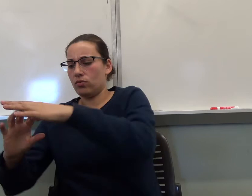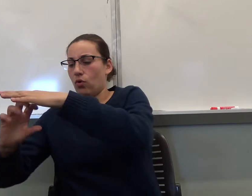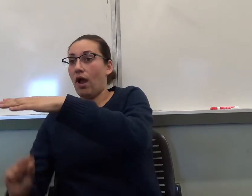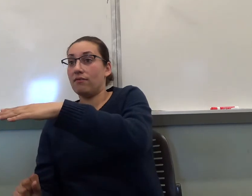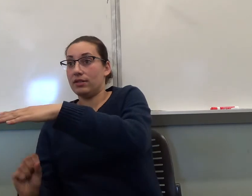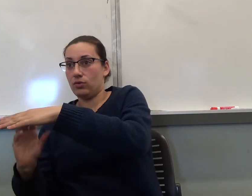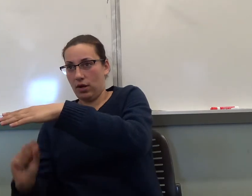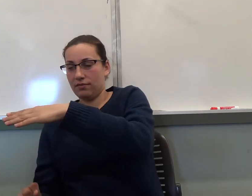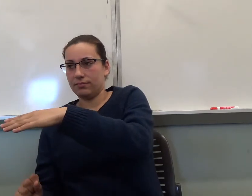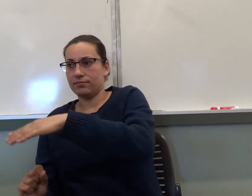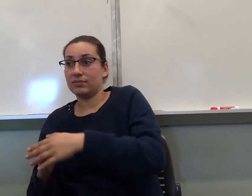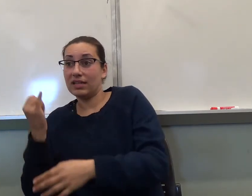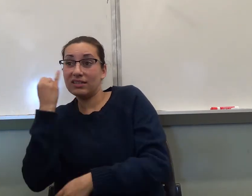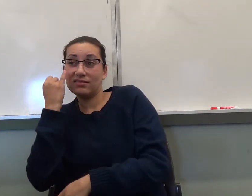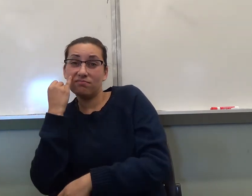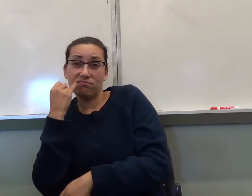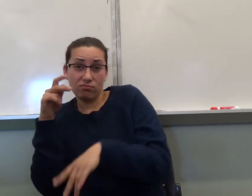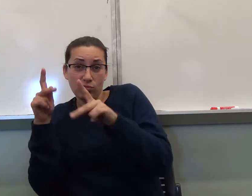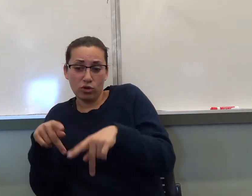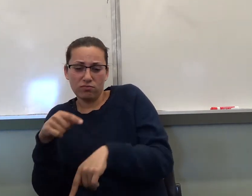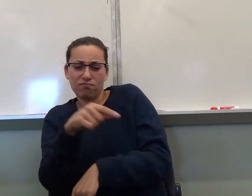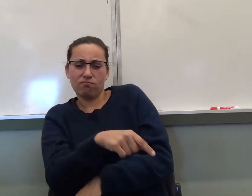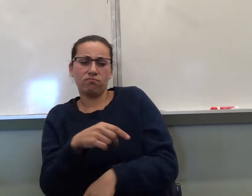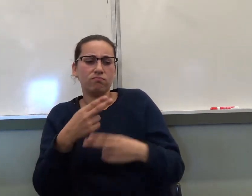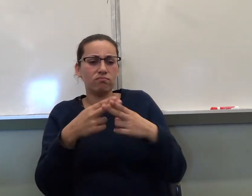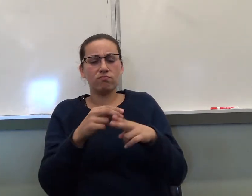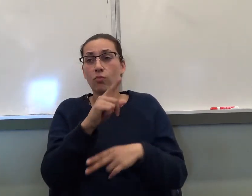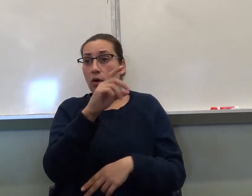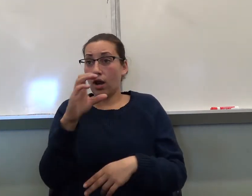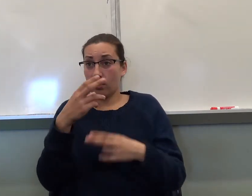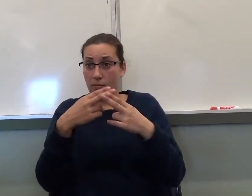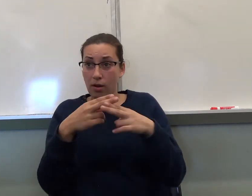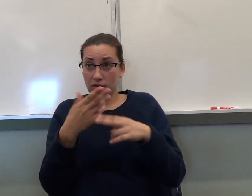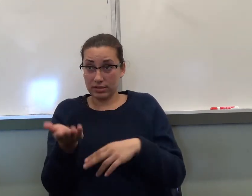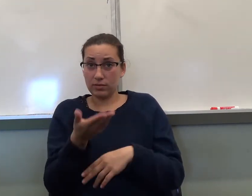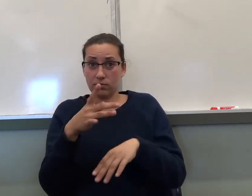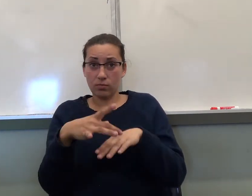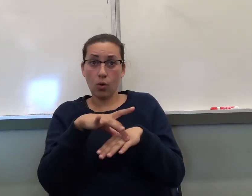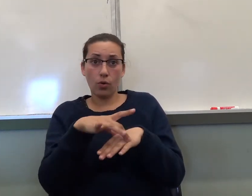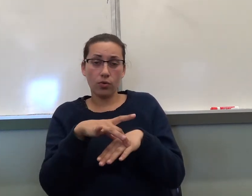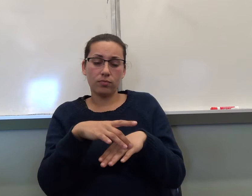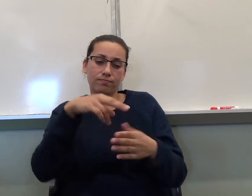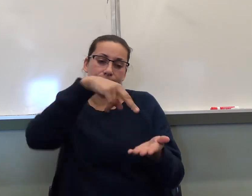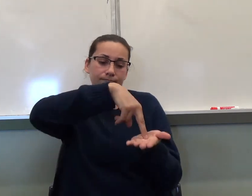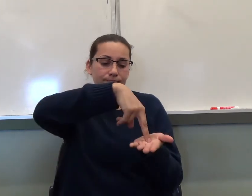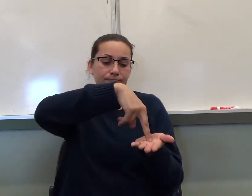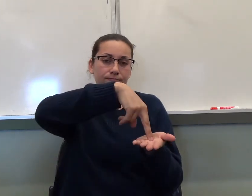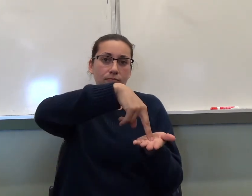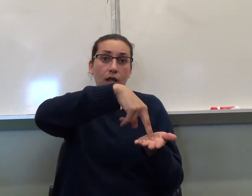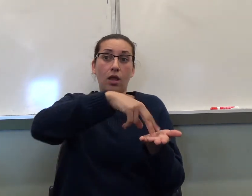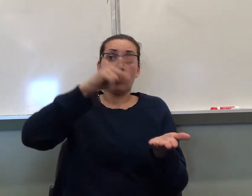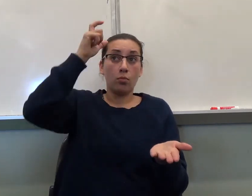If you take a person that weighs 100 pounds here on Earth, okay, and put them on the moon, they'll weigh